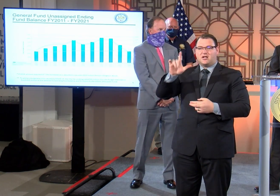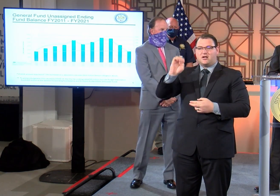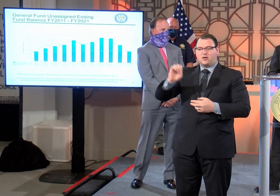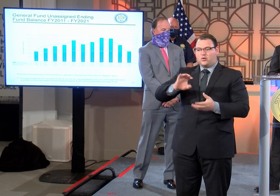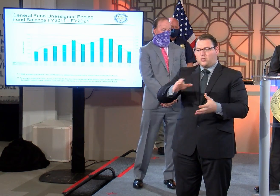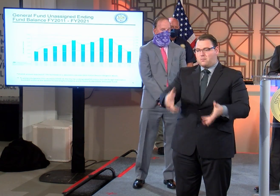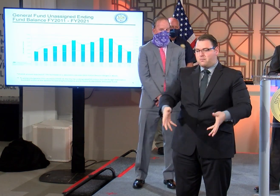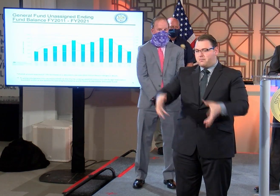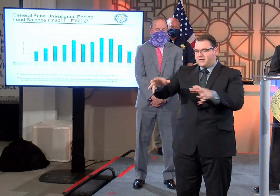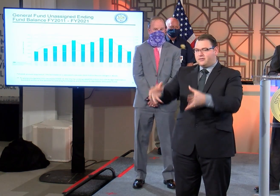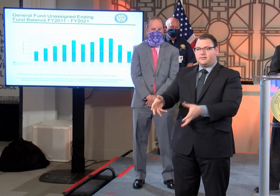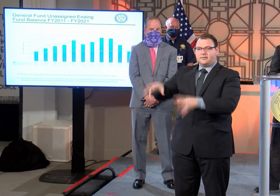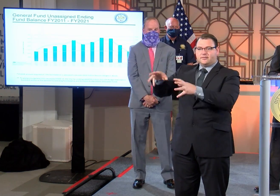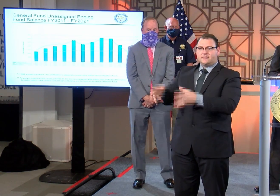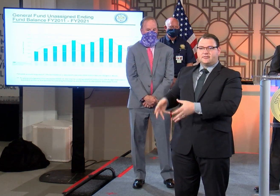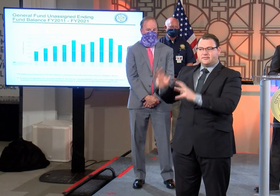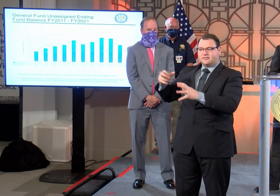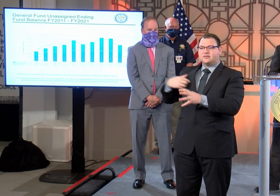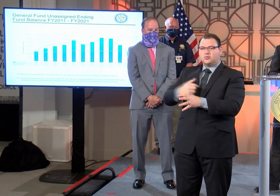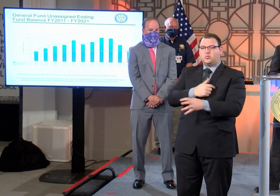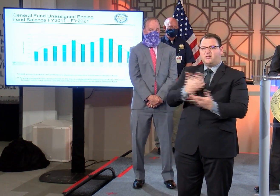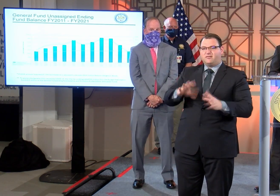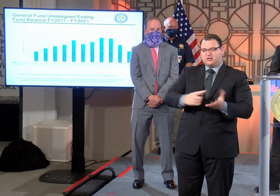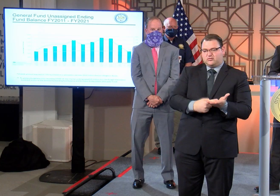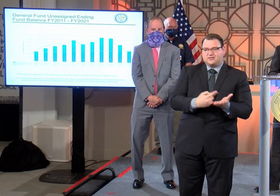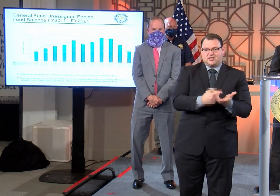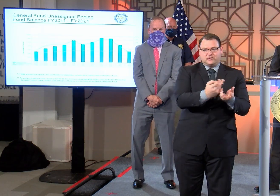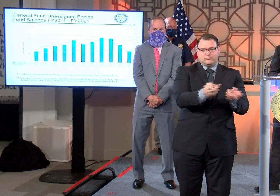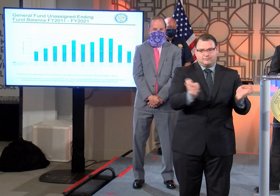the city council table. There will be a